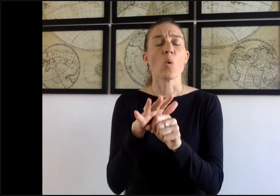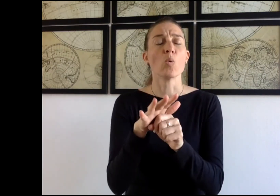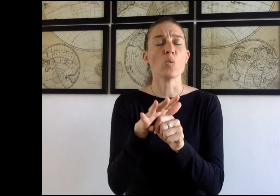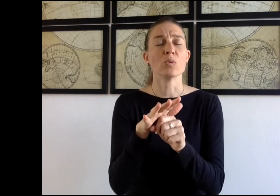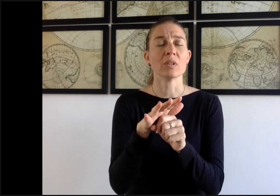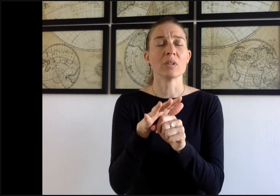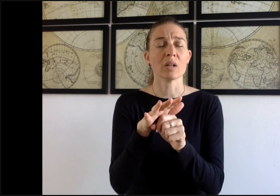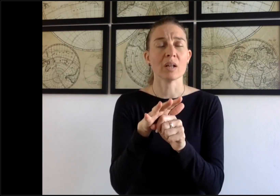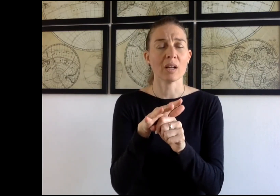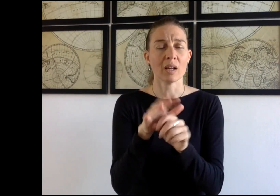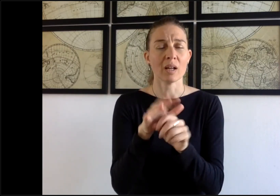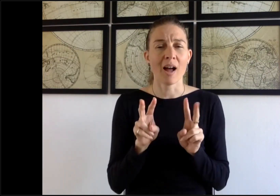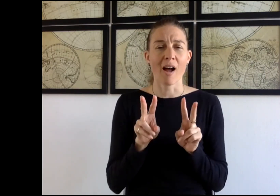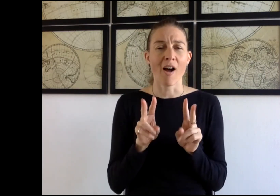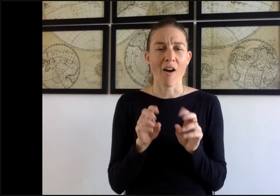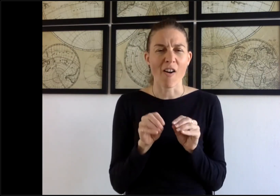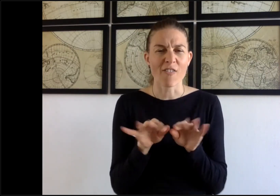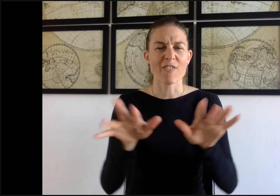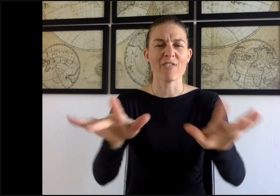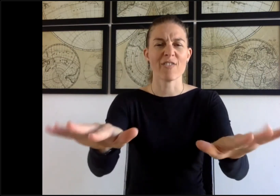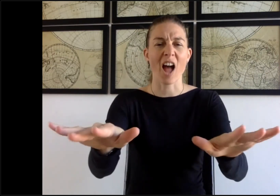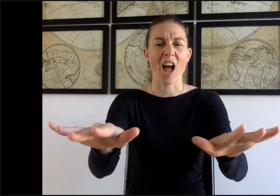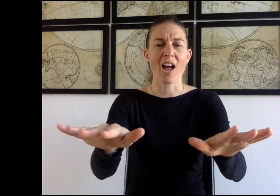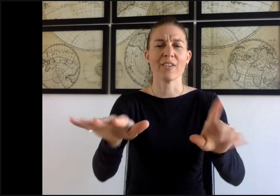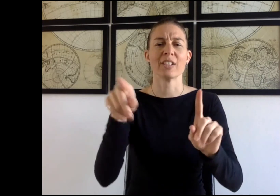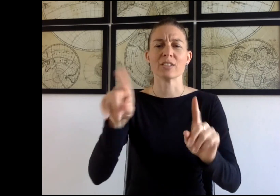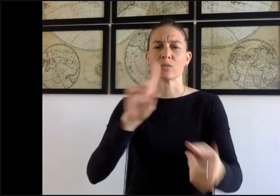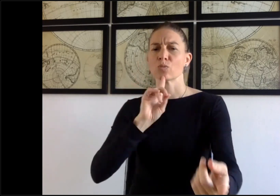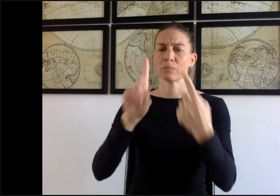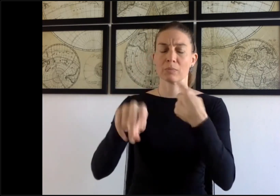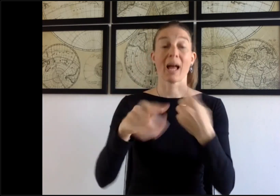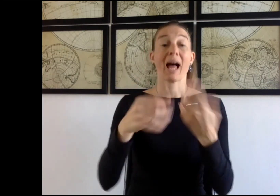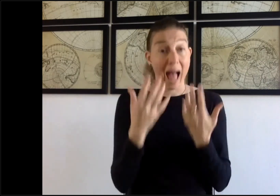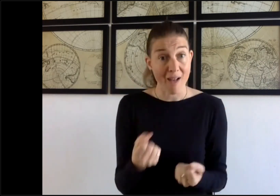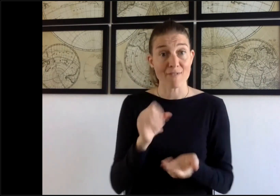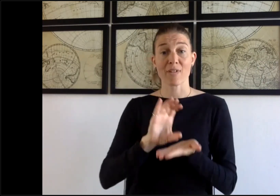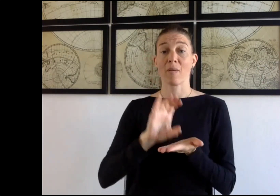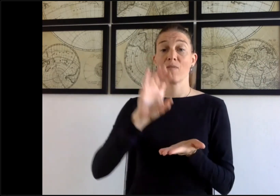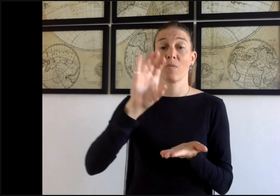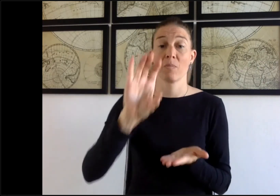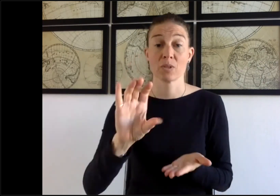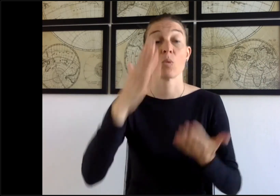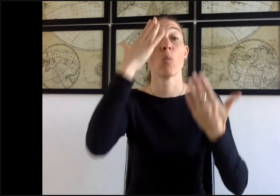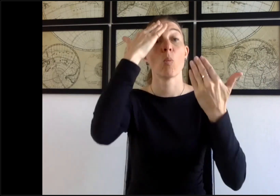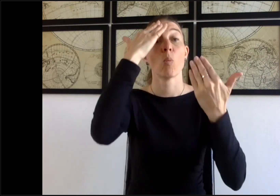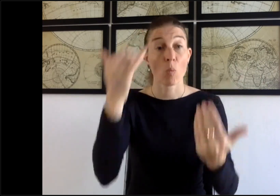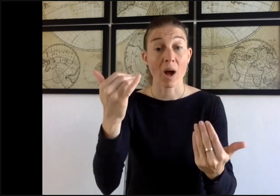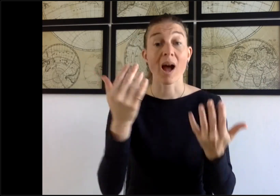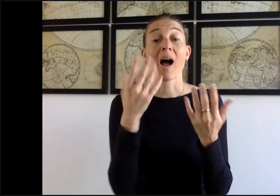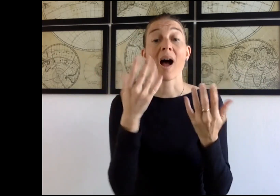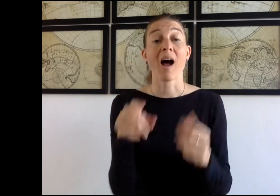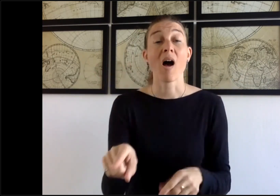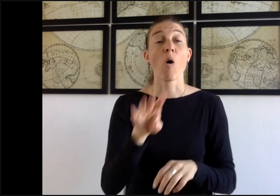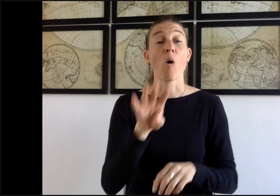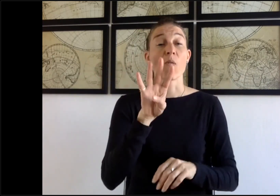is very, very important because it made available 37 billion euro quickly. This